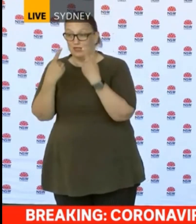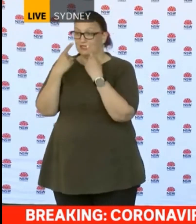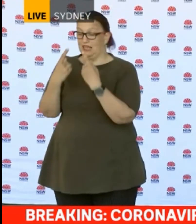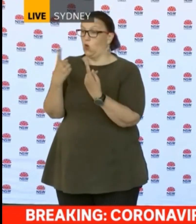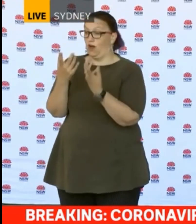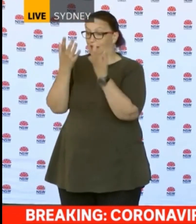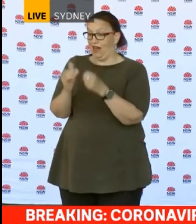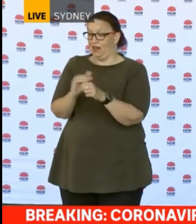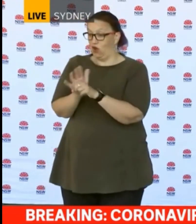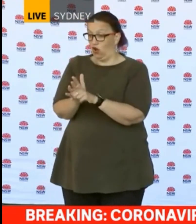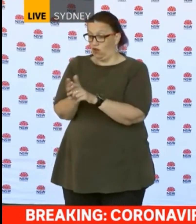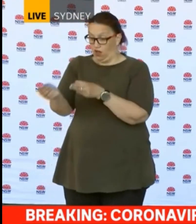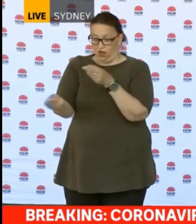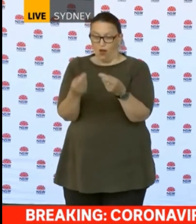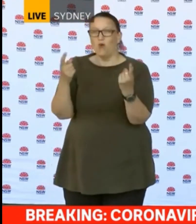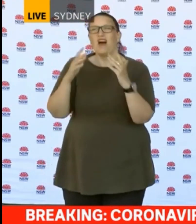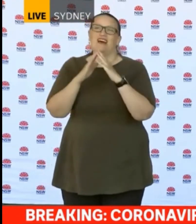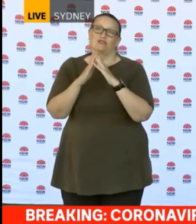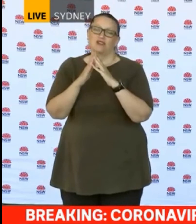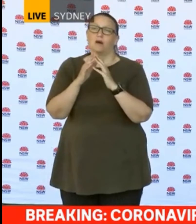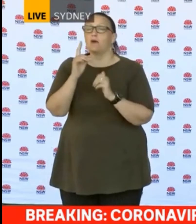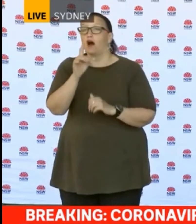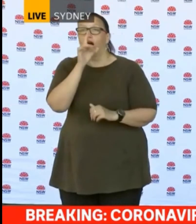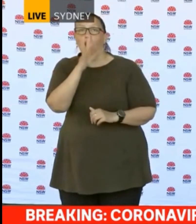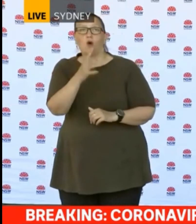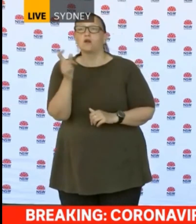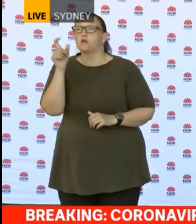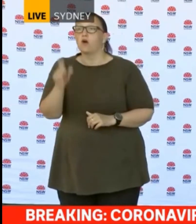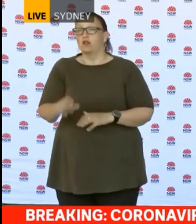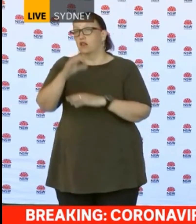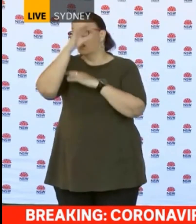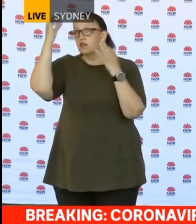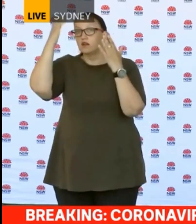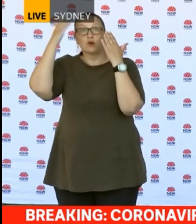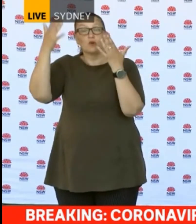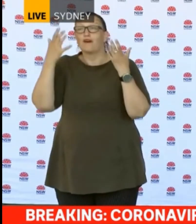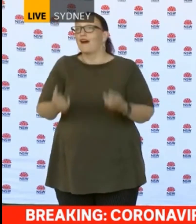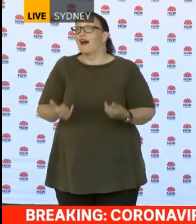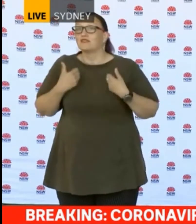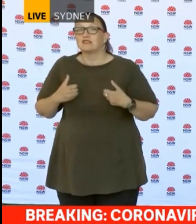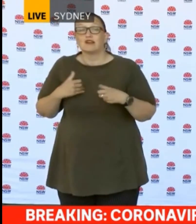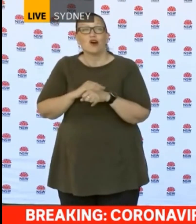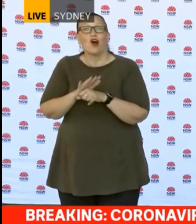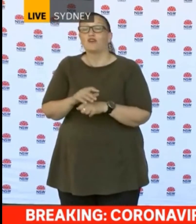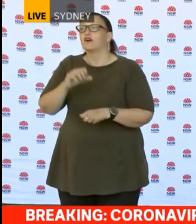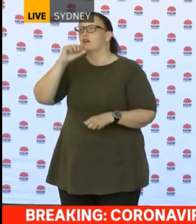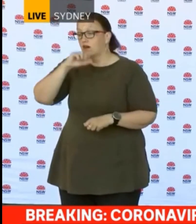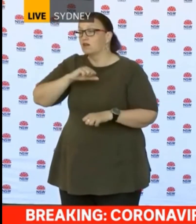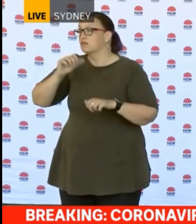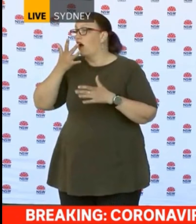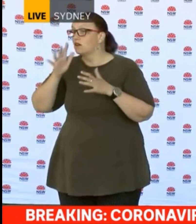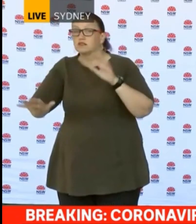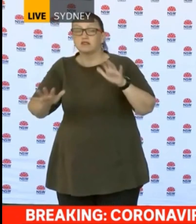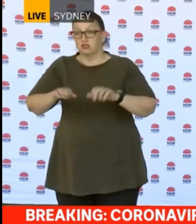household cases. However, it only takes one case where someone doesn't know they're infectious to cause another